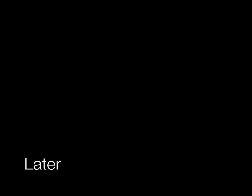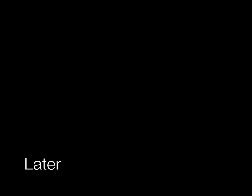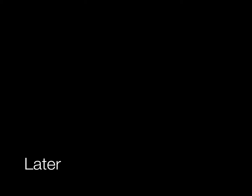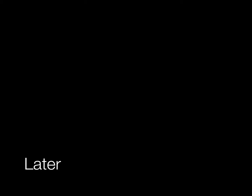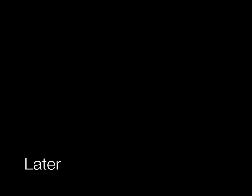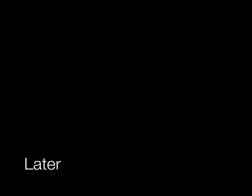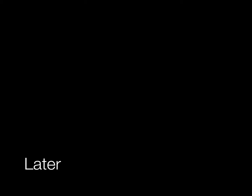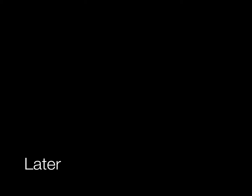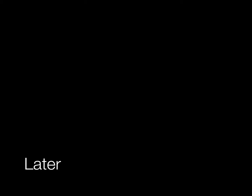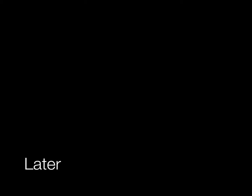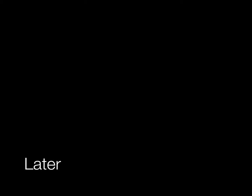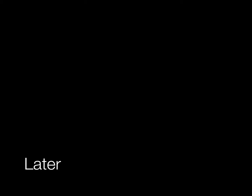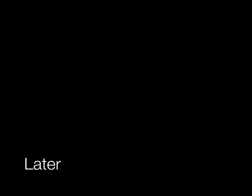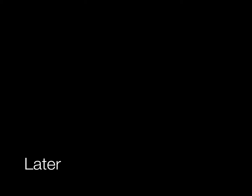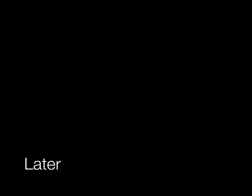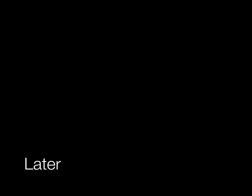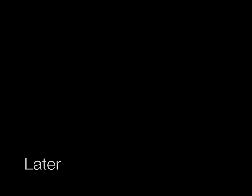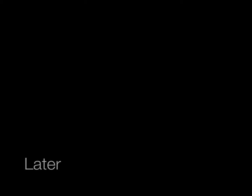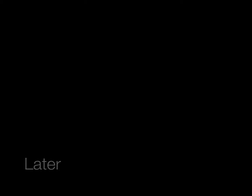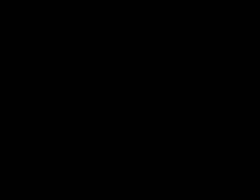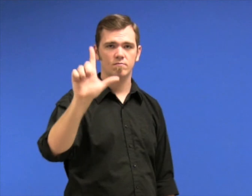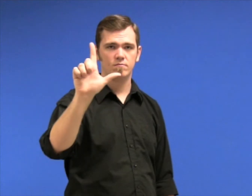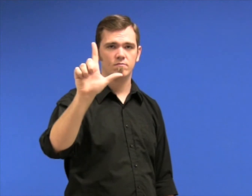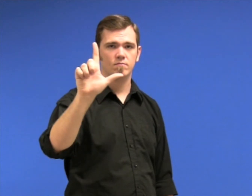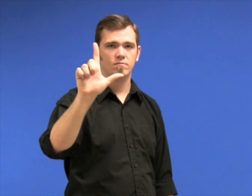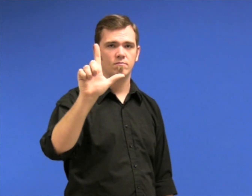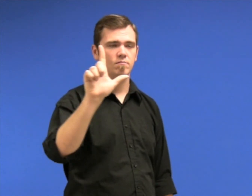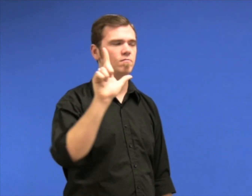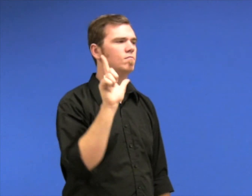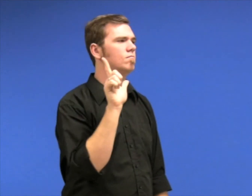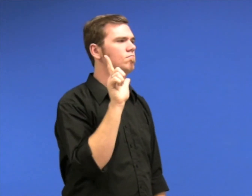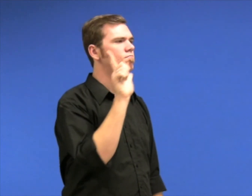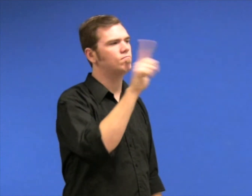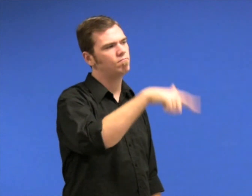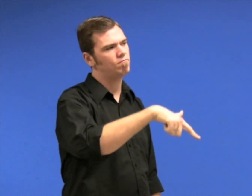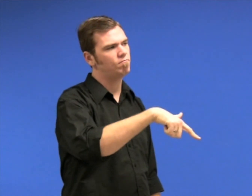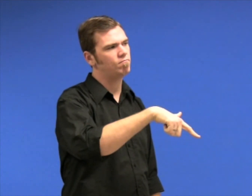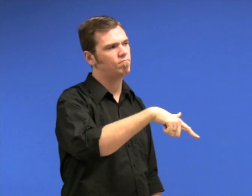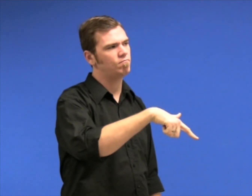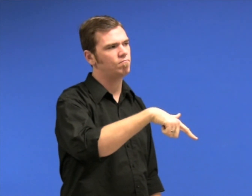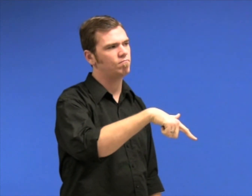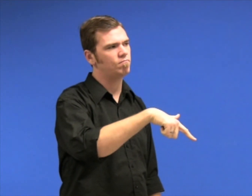All right, the sign for later. The sign for later is an L hand and it's later.